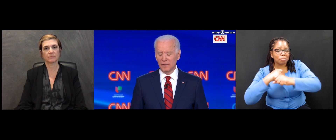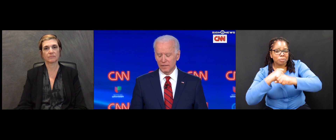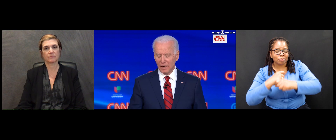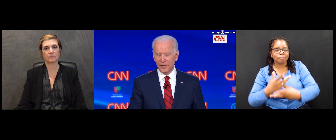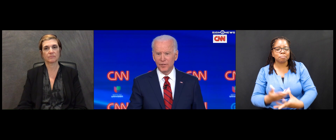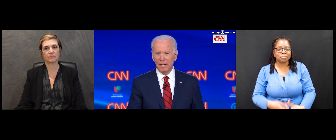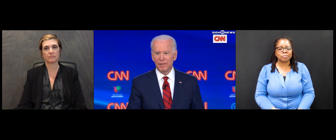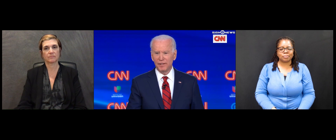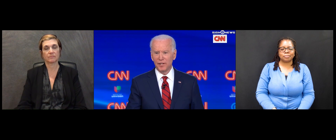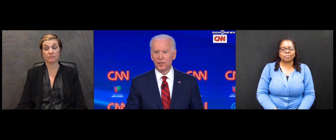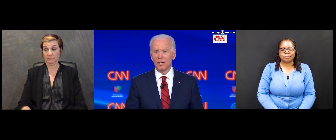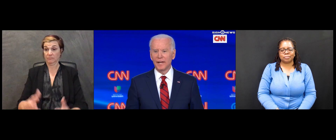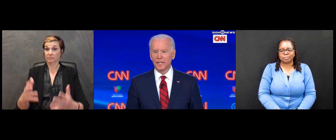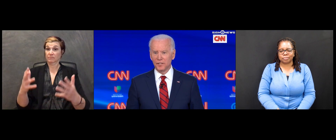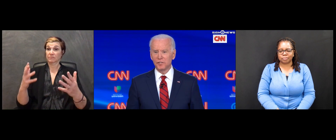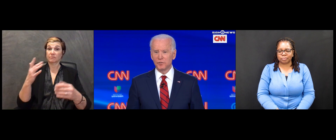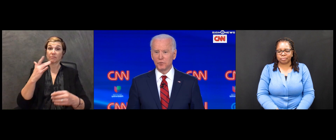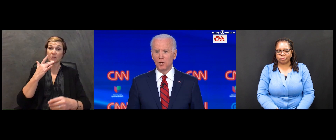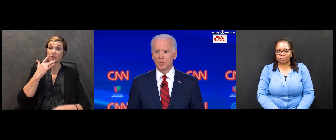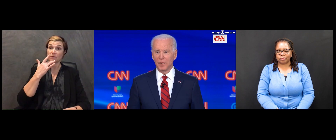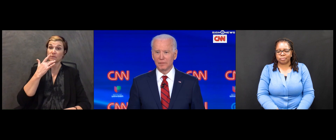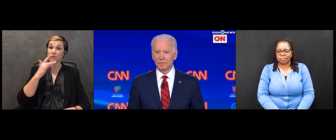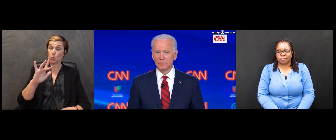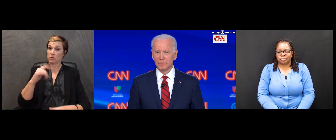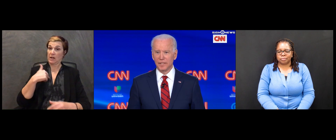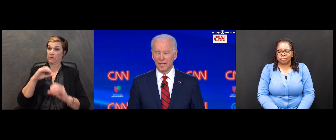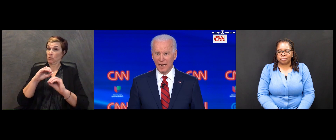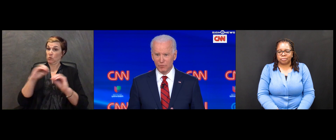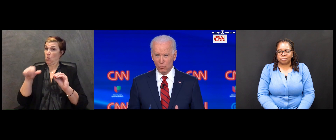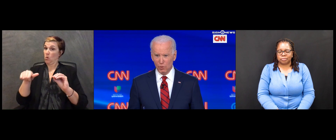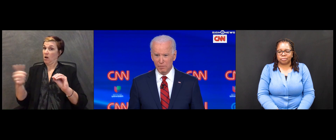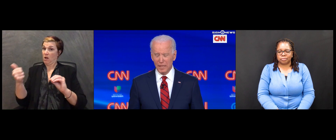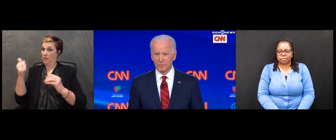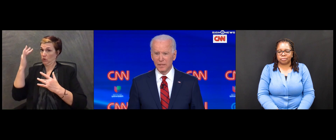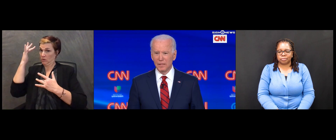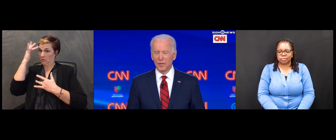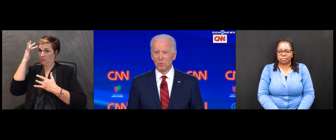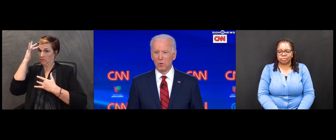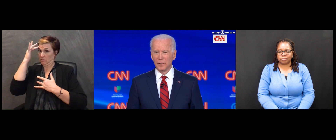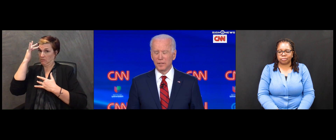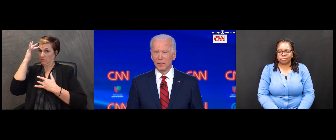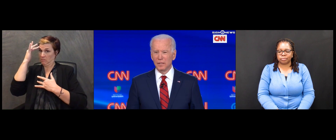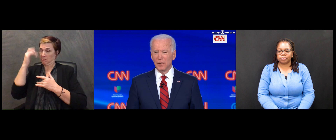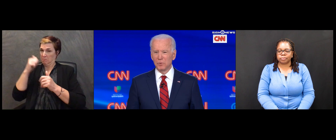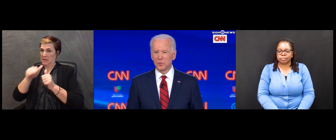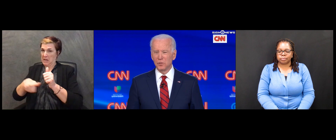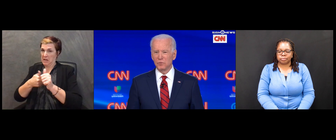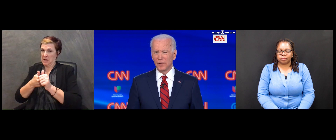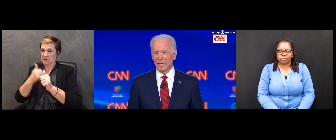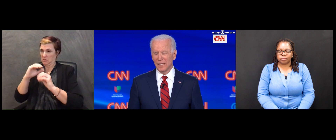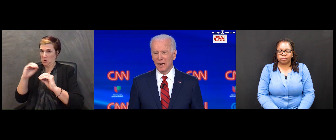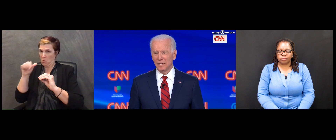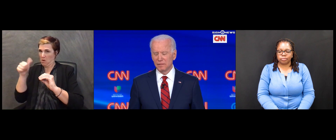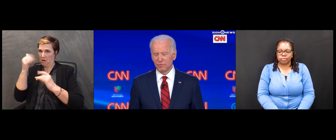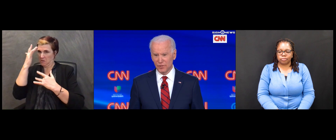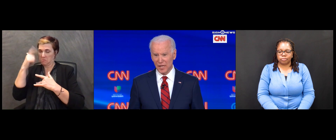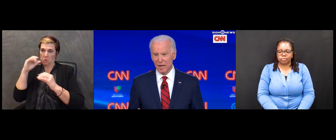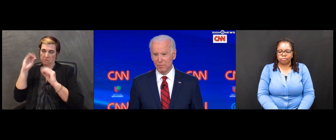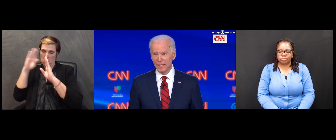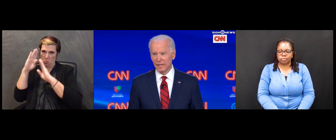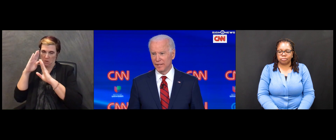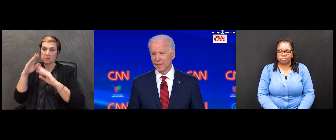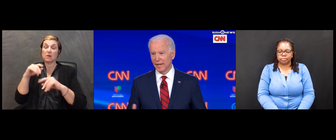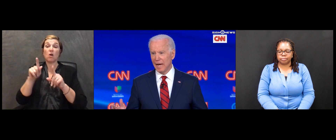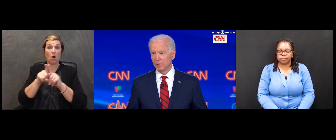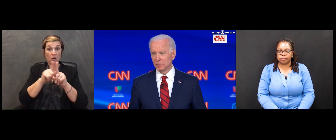fortunately, I don't have any of the underlying conditions you talked about that I have to worry about, number one. Number two, thank God, for the